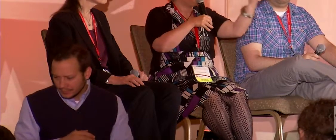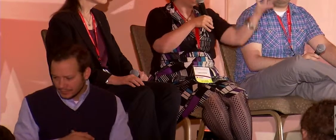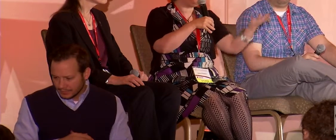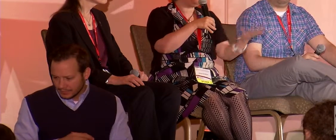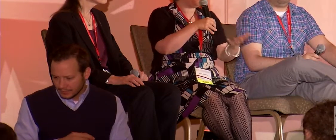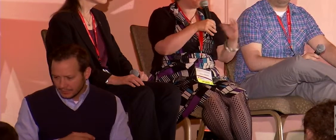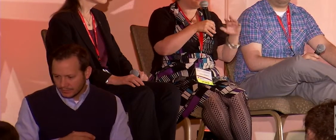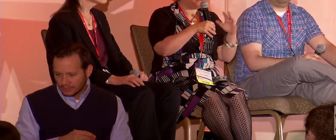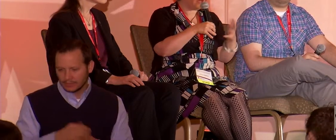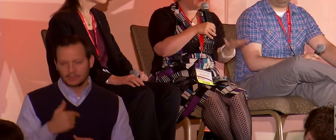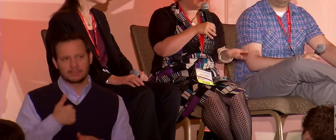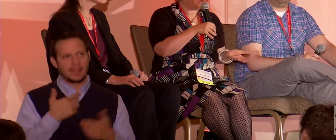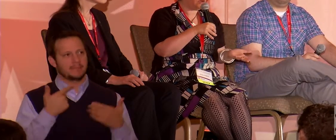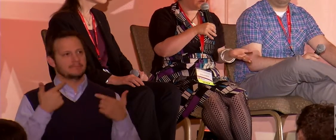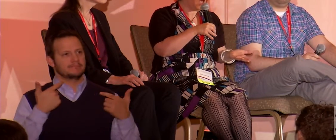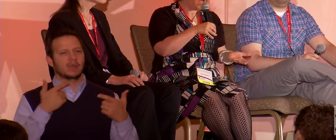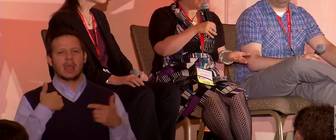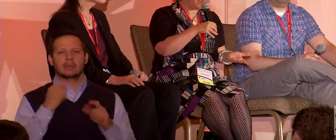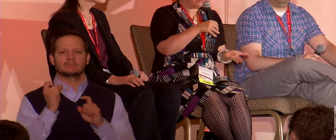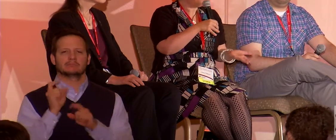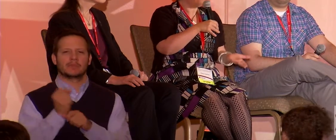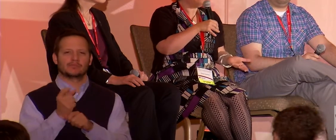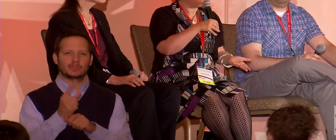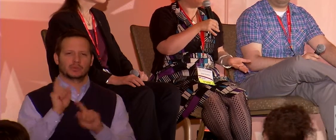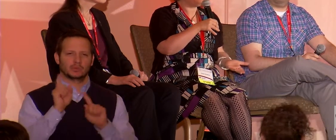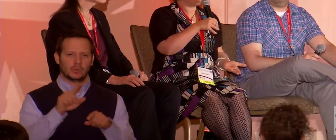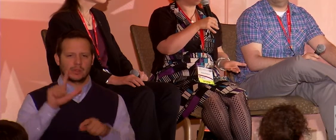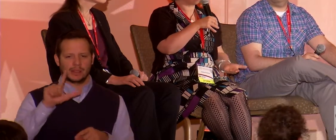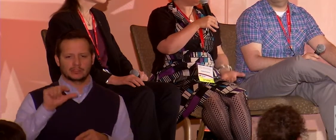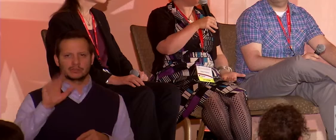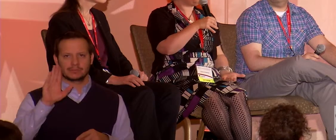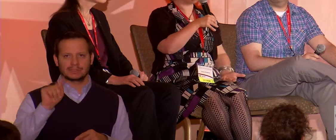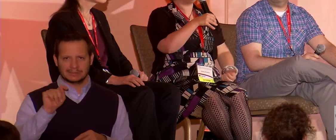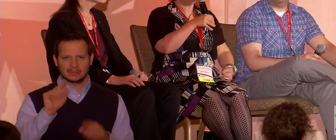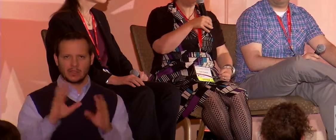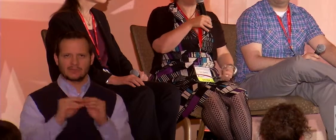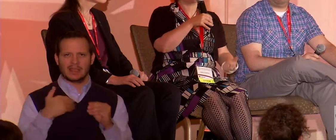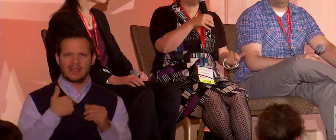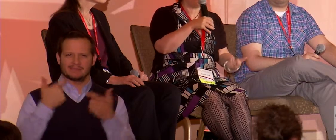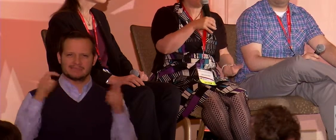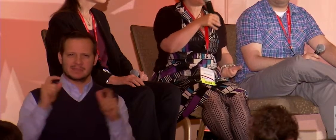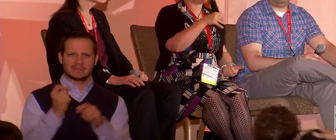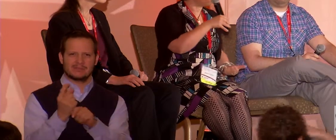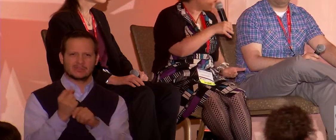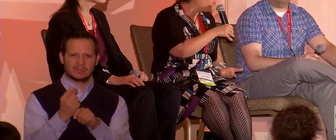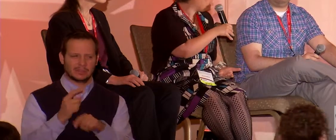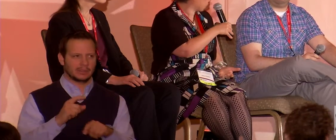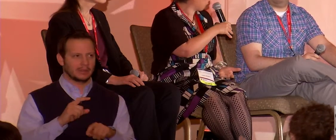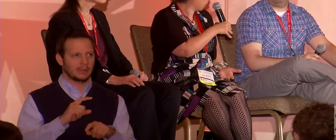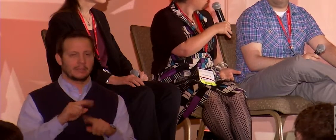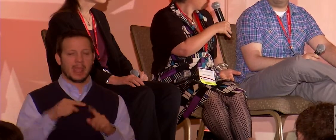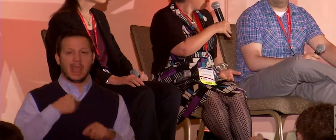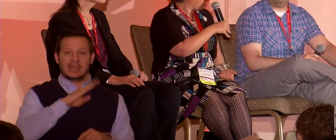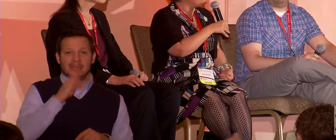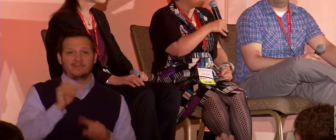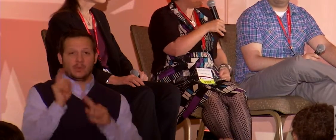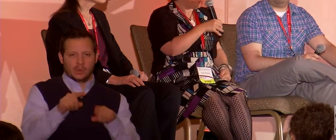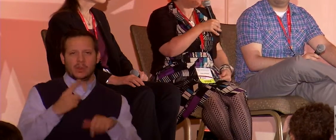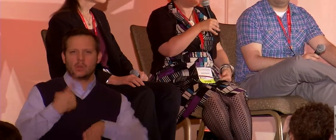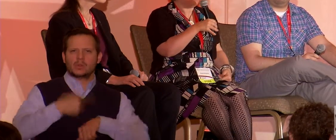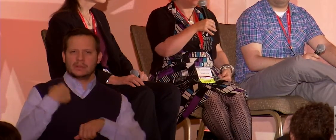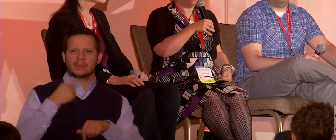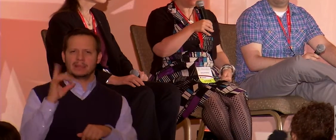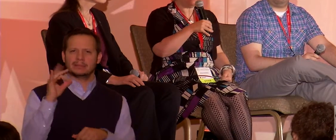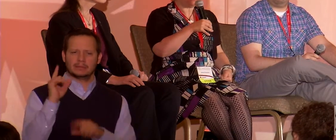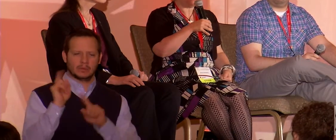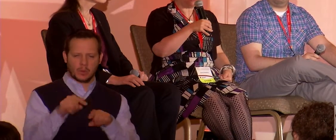big LGBT conference that happens every year. And I'd never been before, and the degree to which religion was fucking everywhere. And like, and